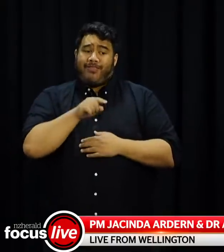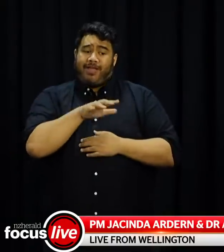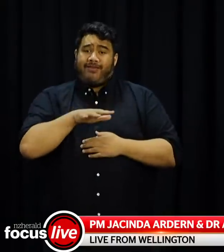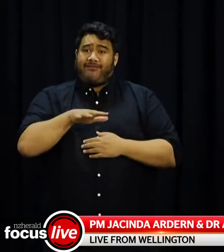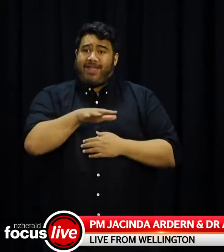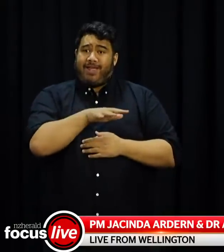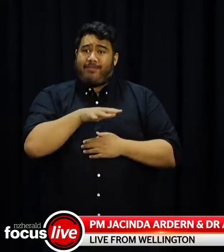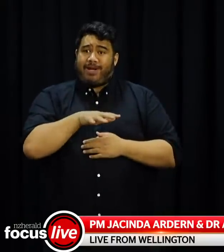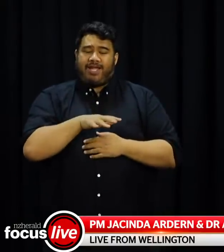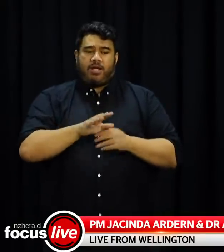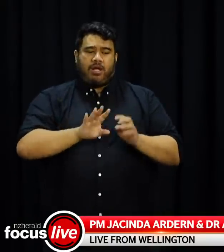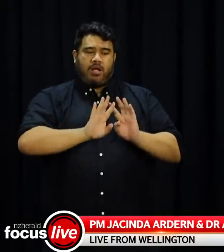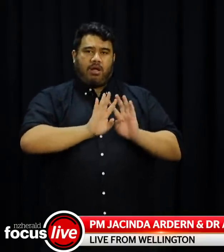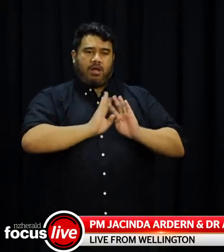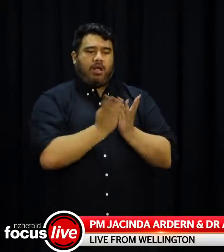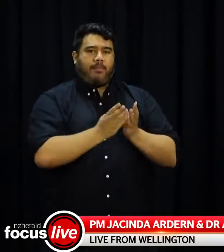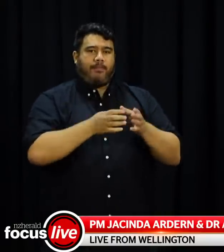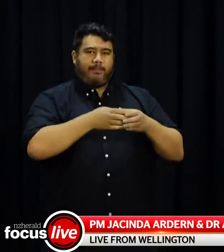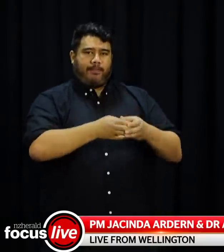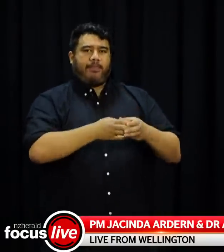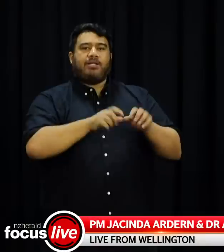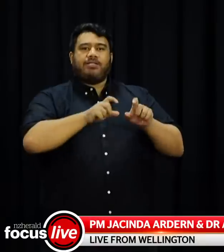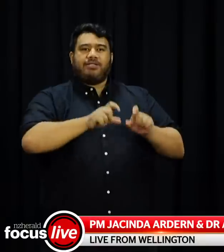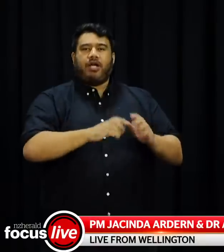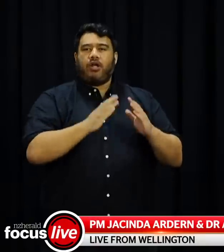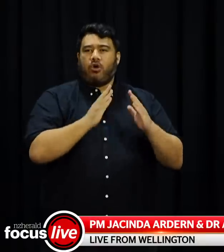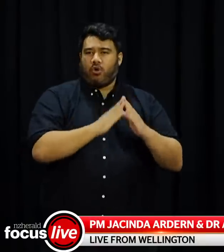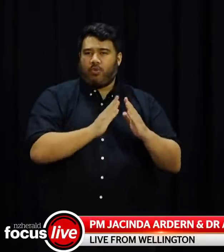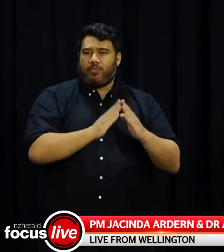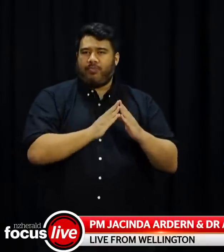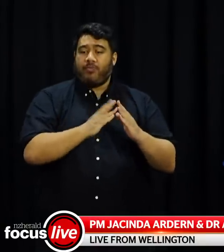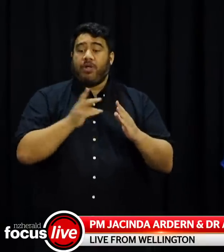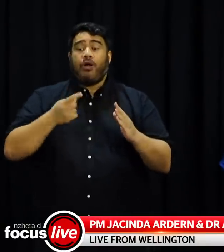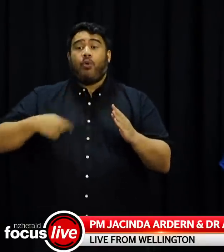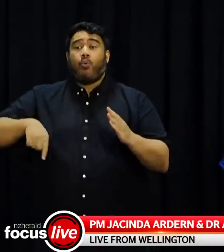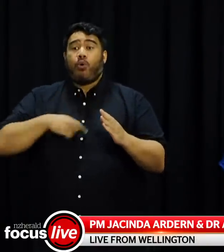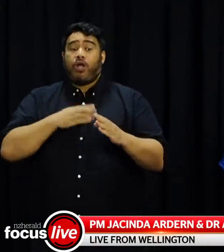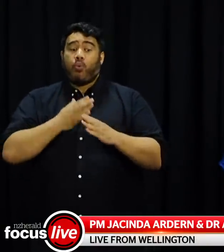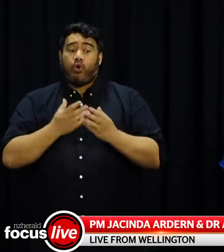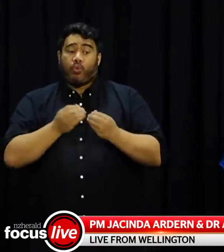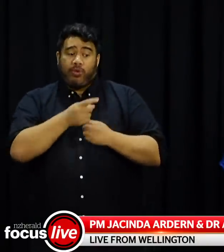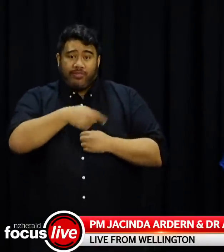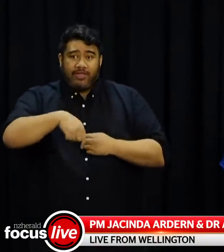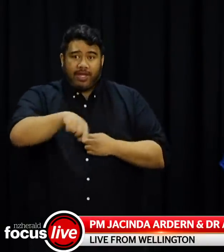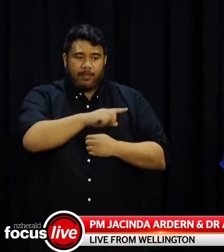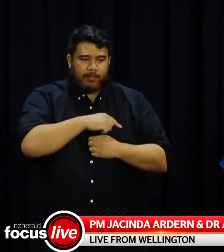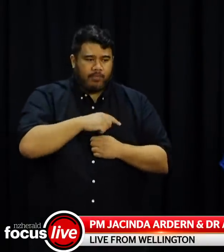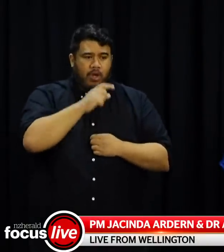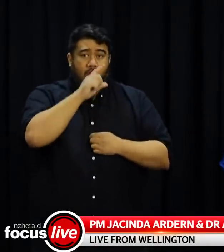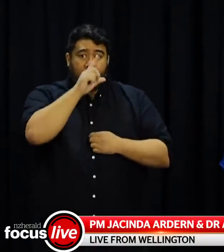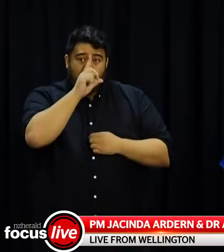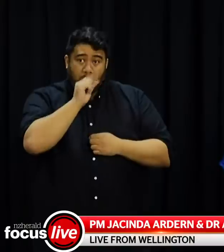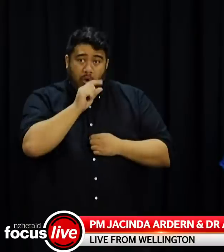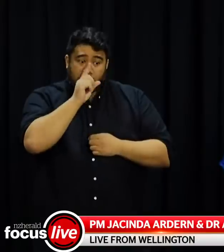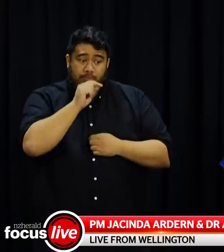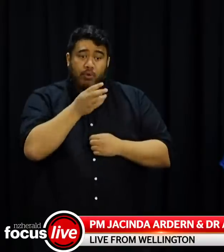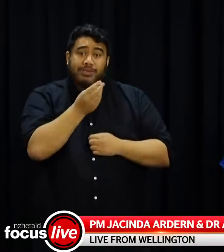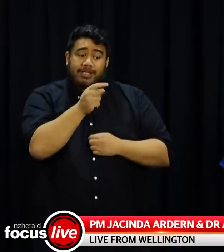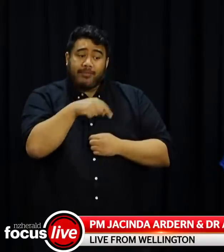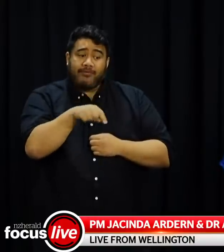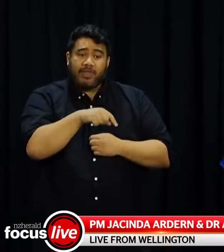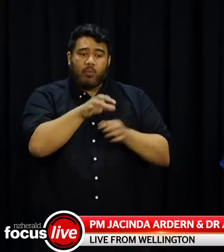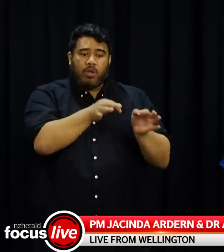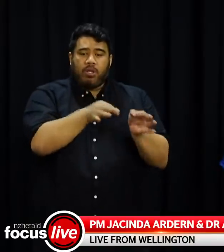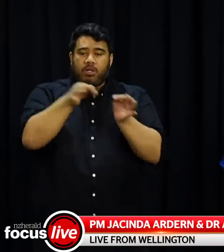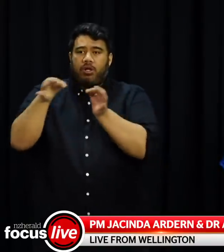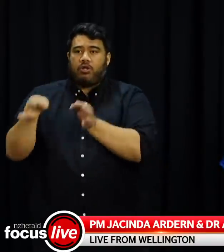in isolation at home, and we are working with them about whether some or all of that family might go into one of our quarantine facilities, a